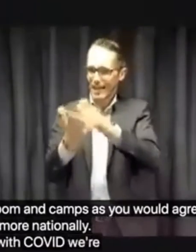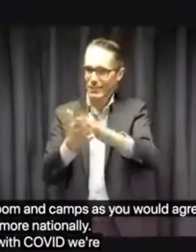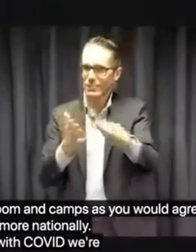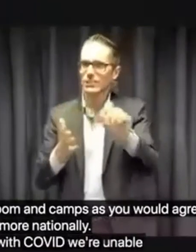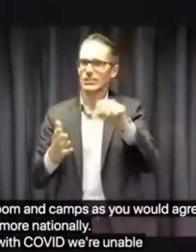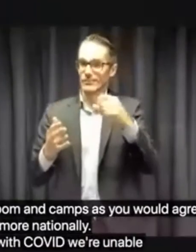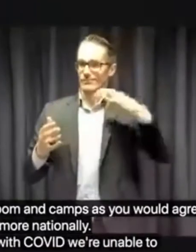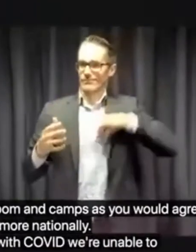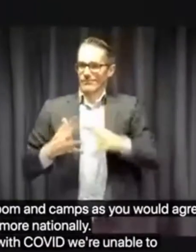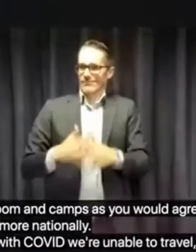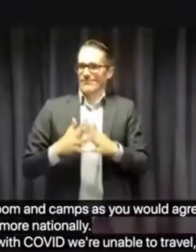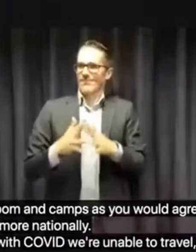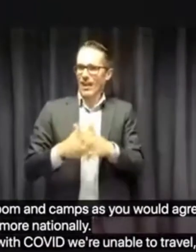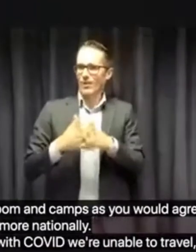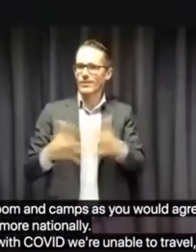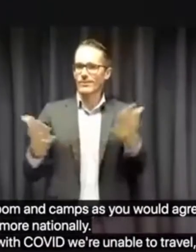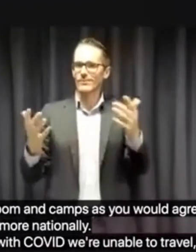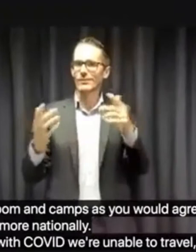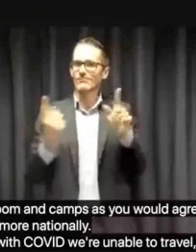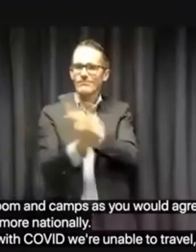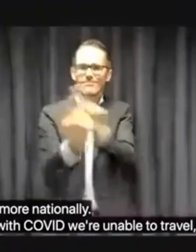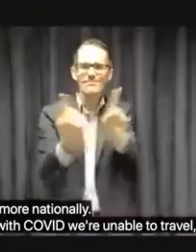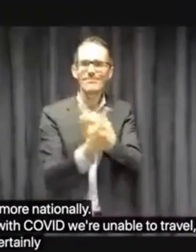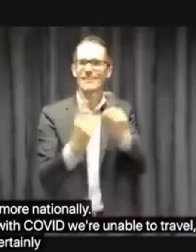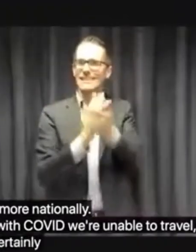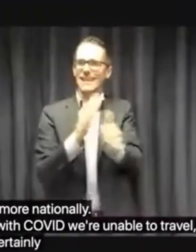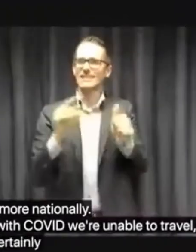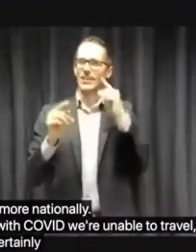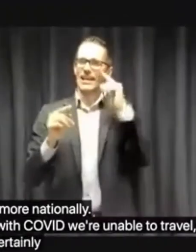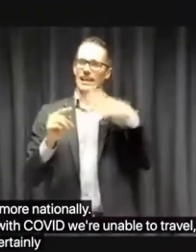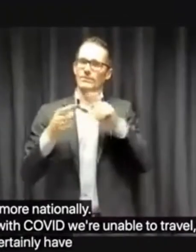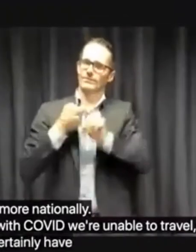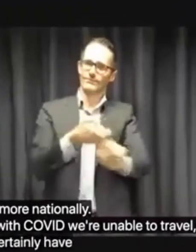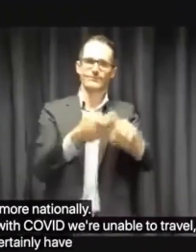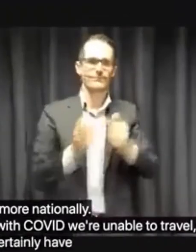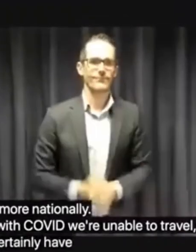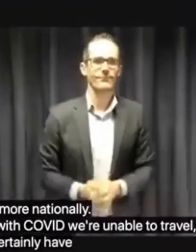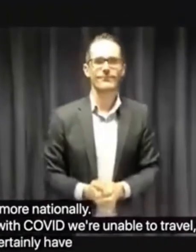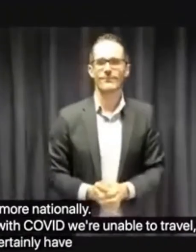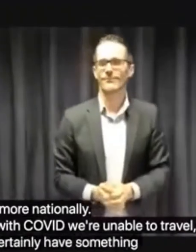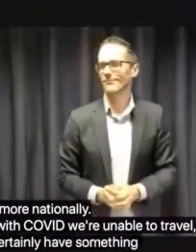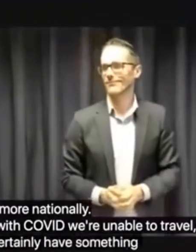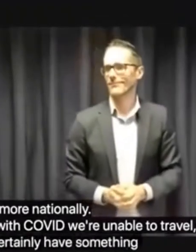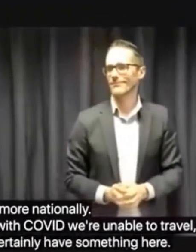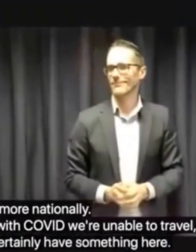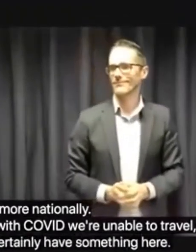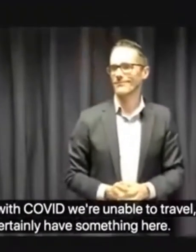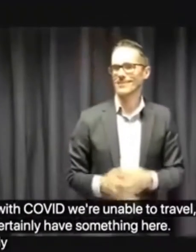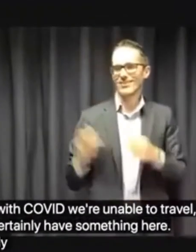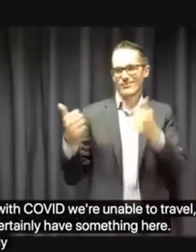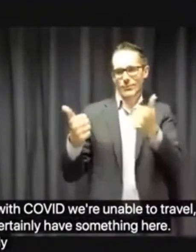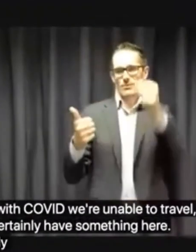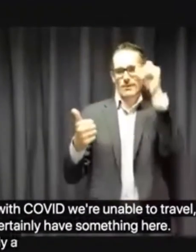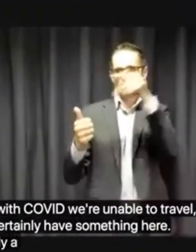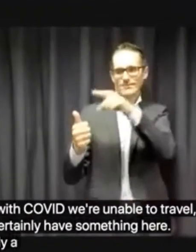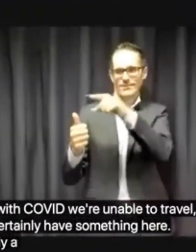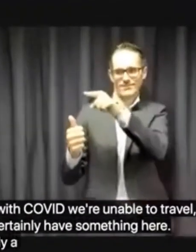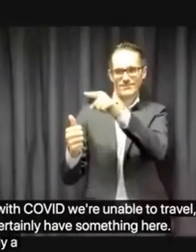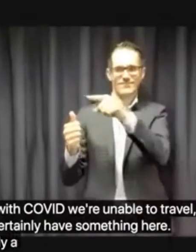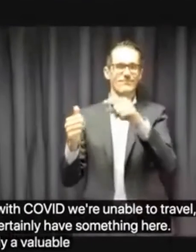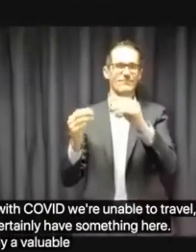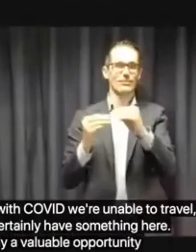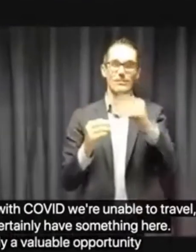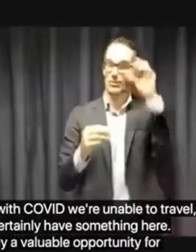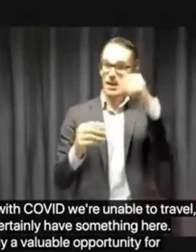Youth Camp was held back in March, so certainly a valuable opportunity for all people to attend. Hopefully this